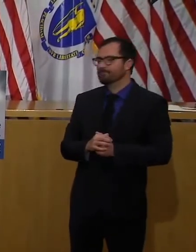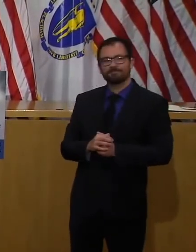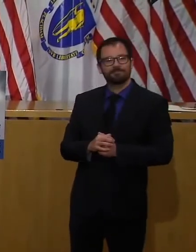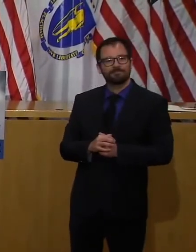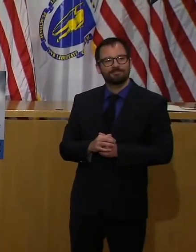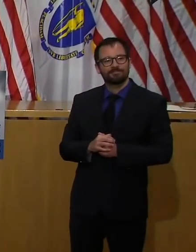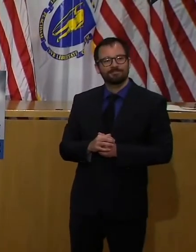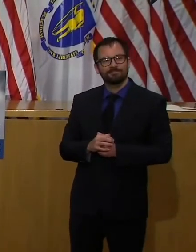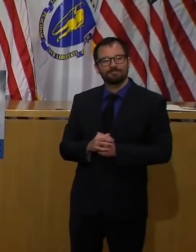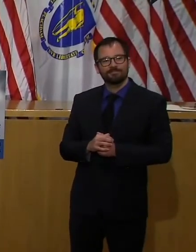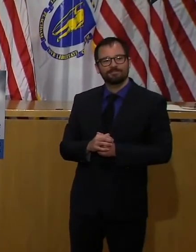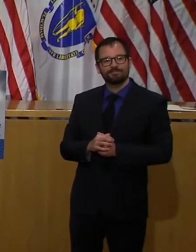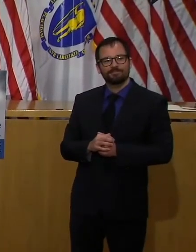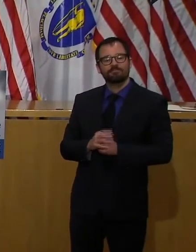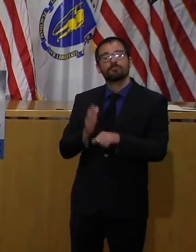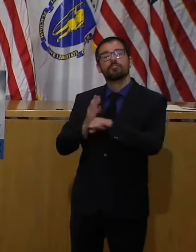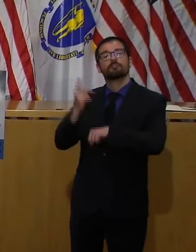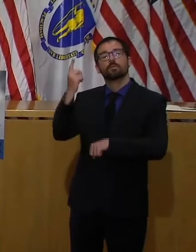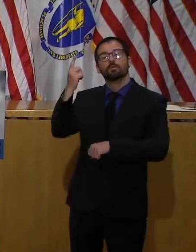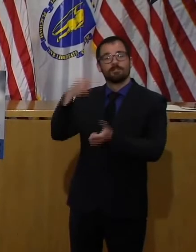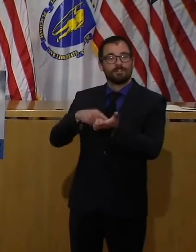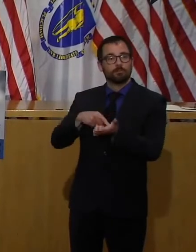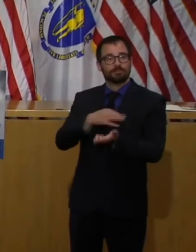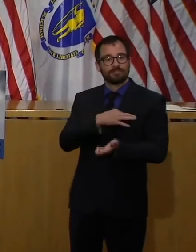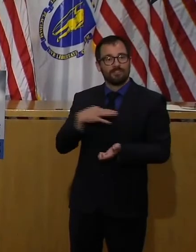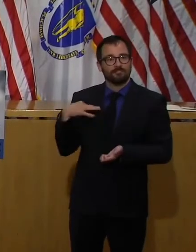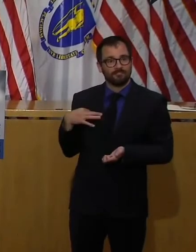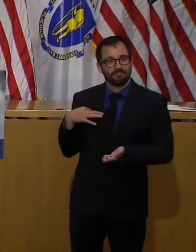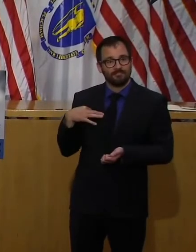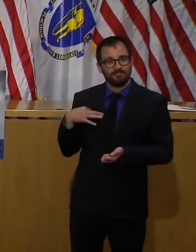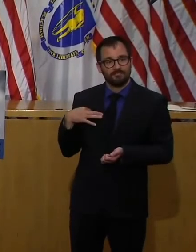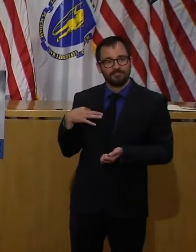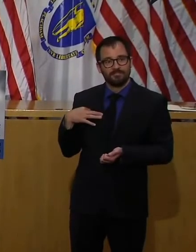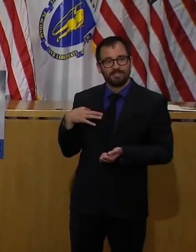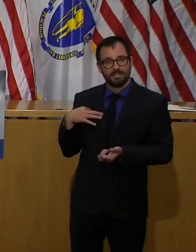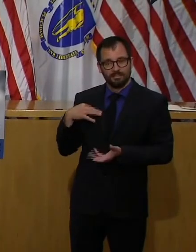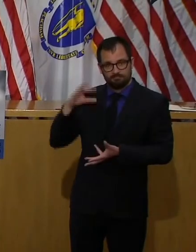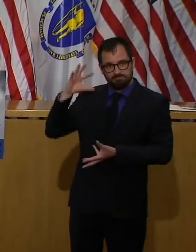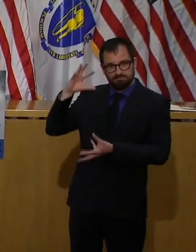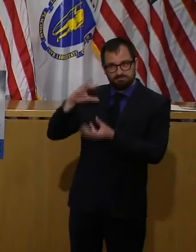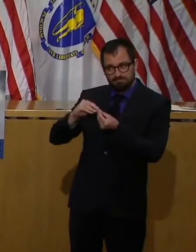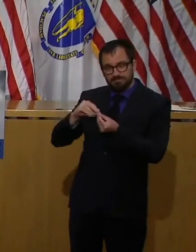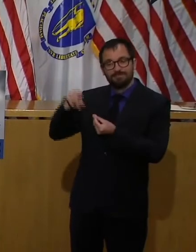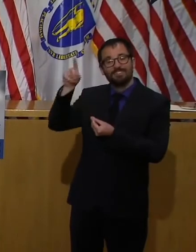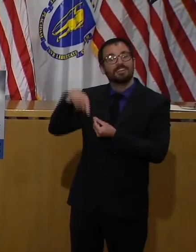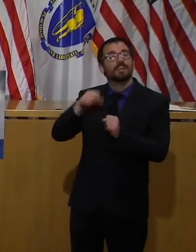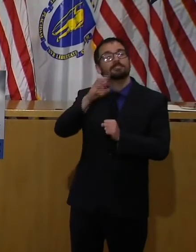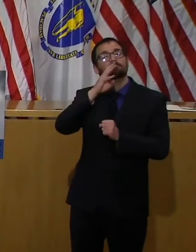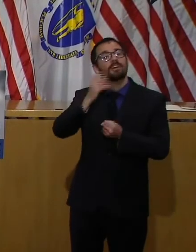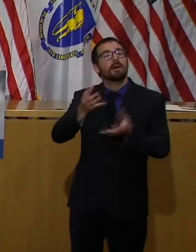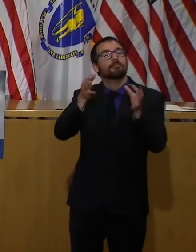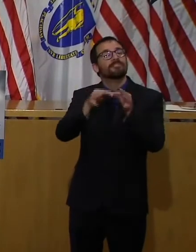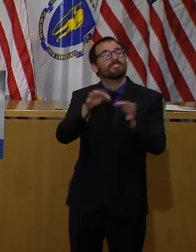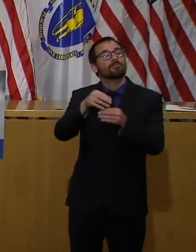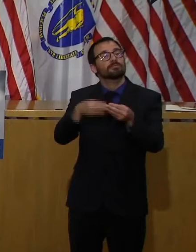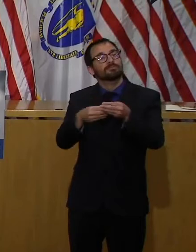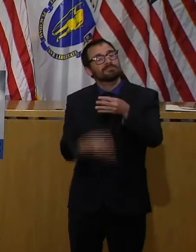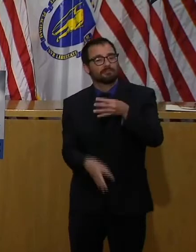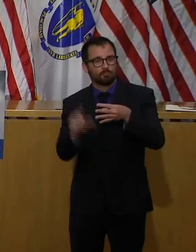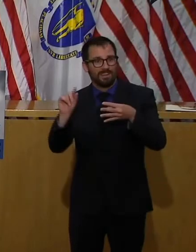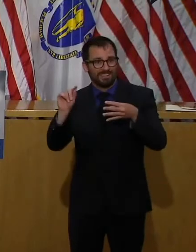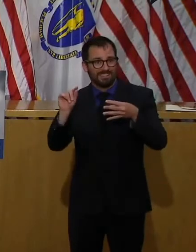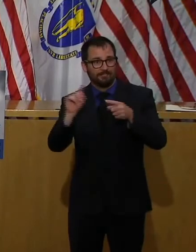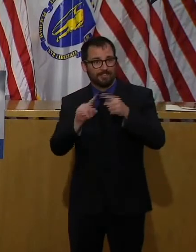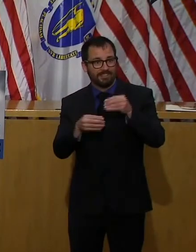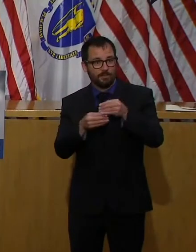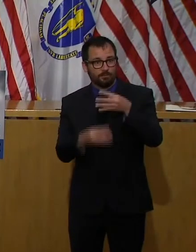over 1,000 represents 20 different unique languages, but we also are using the same language line that the Commonwealth Health